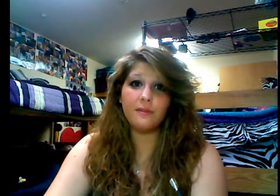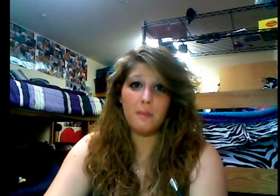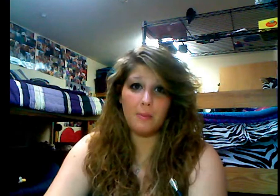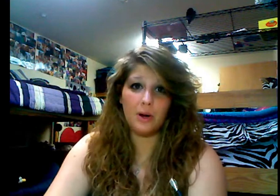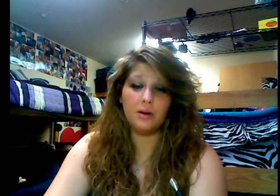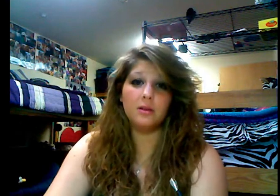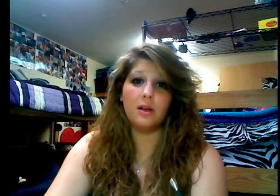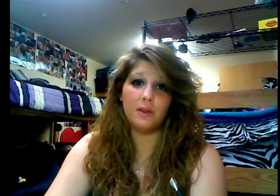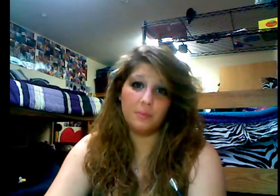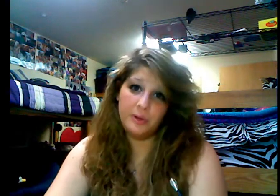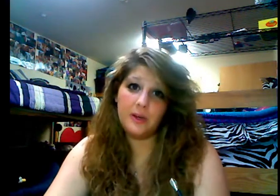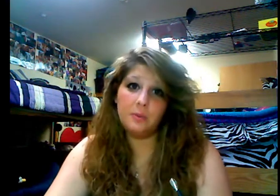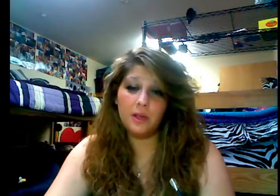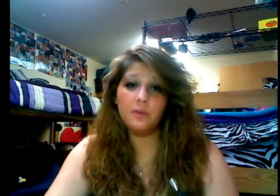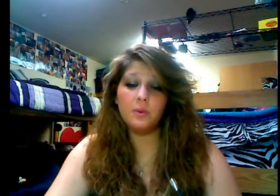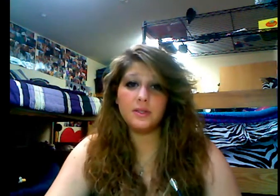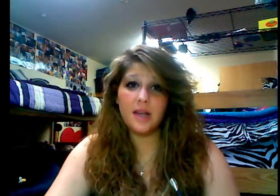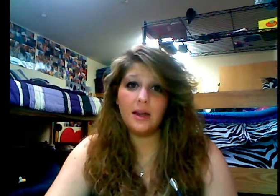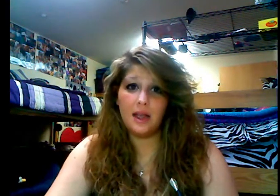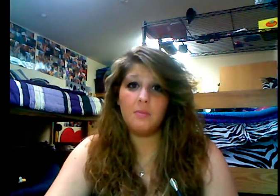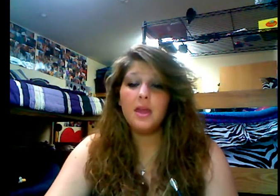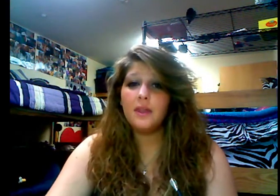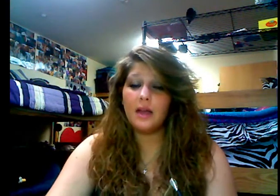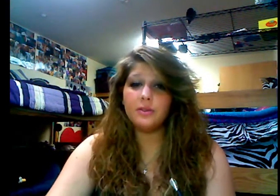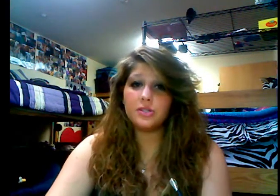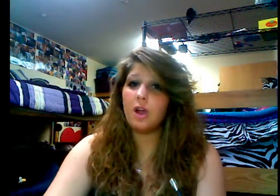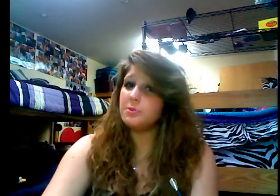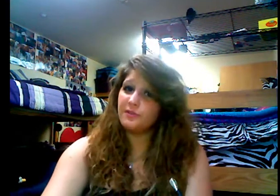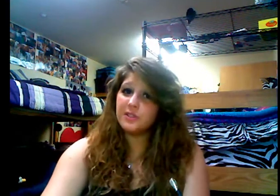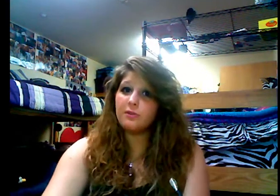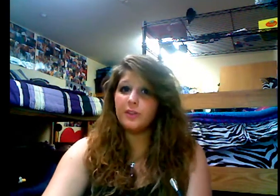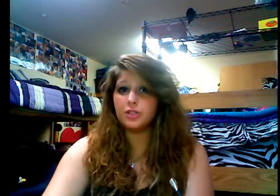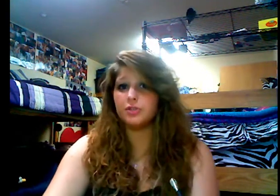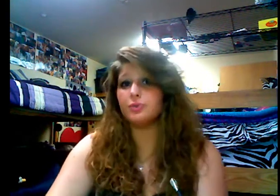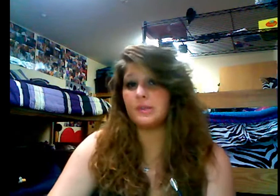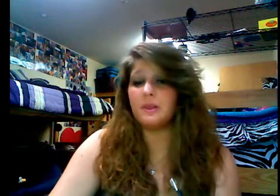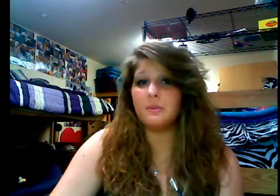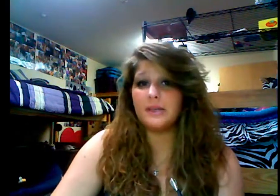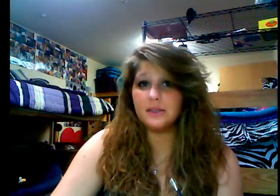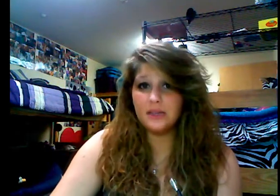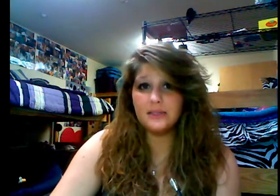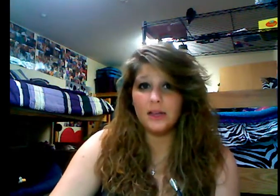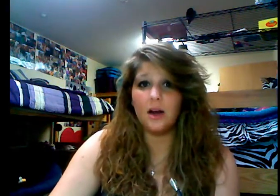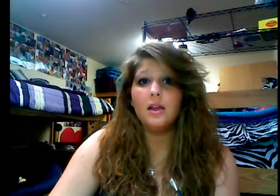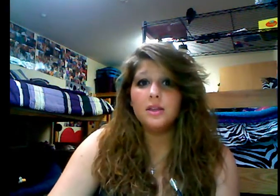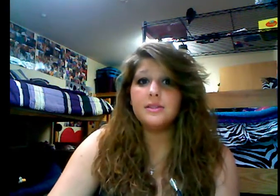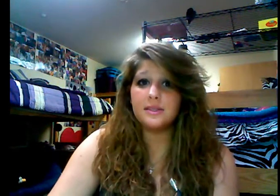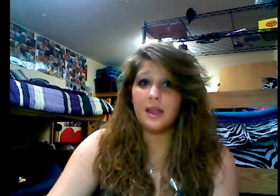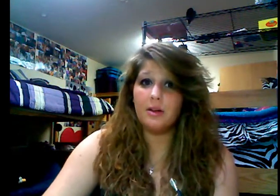either describes your physical features or something that makes it easier to say your name instead of spelling it out every time you're spoken to.